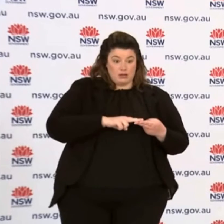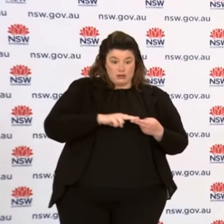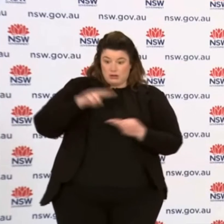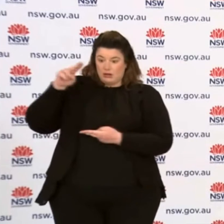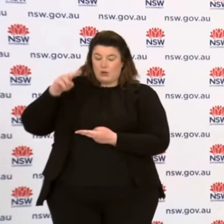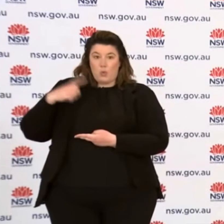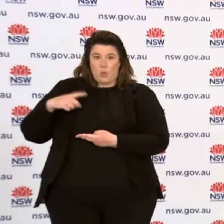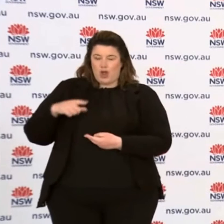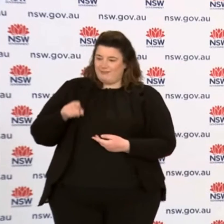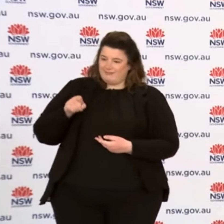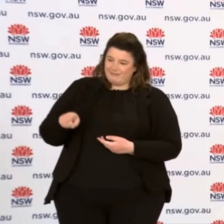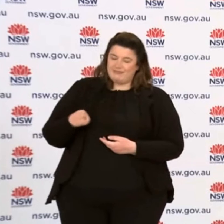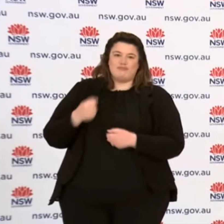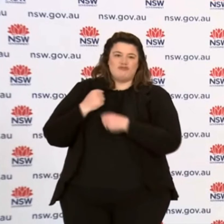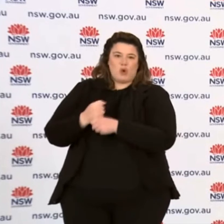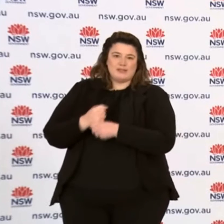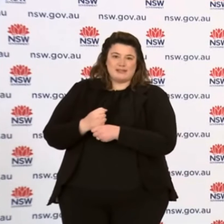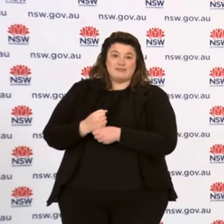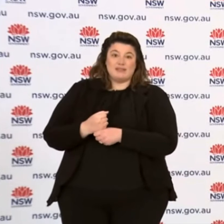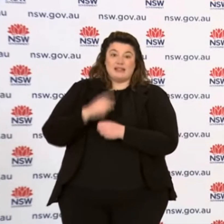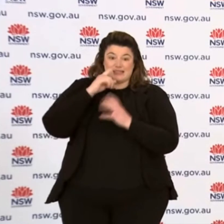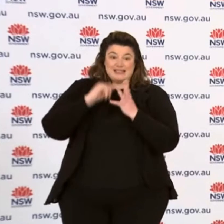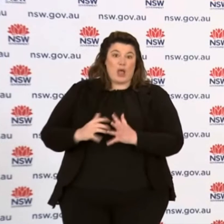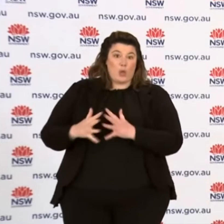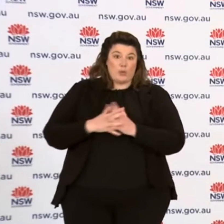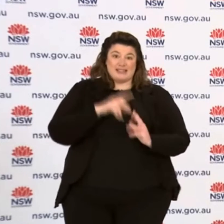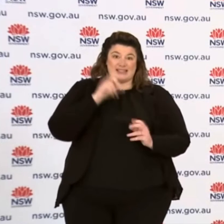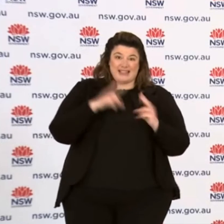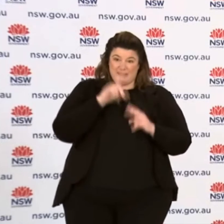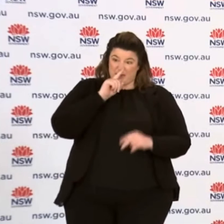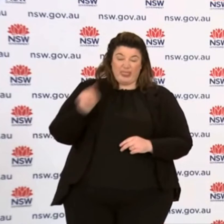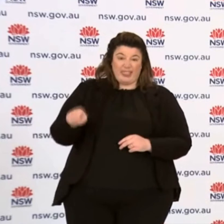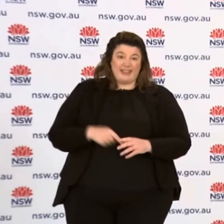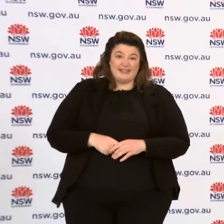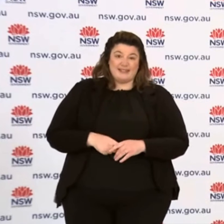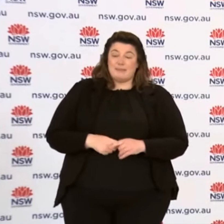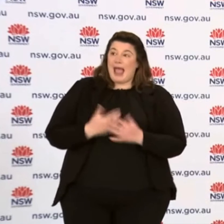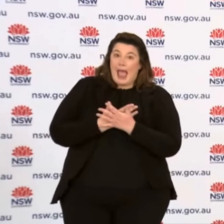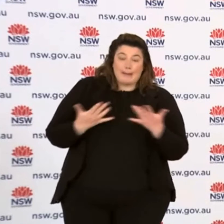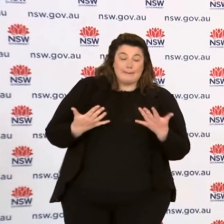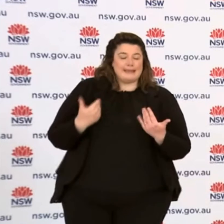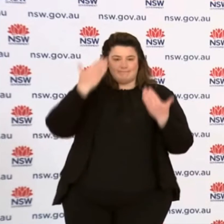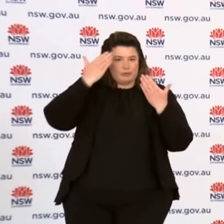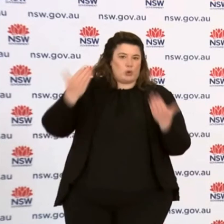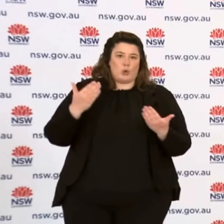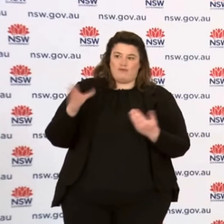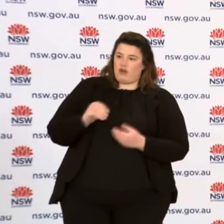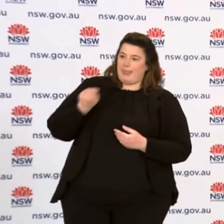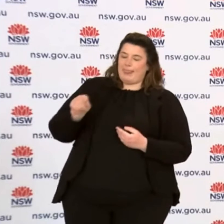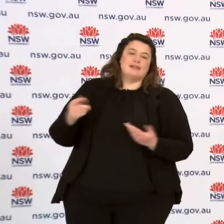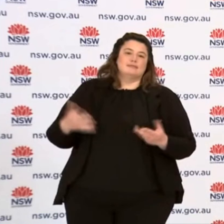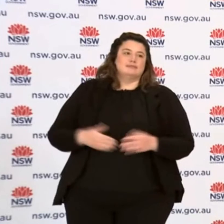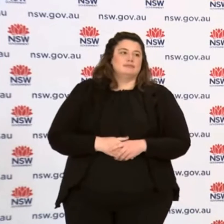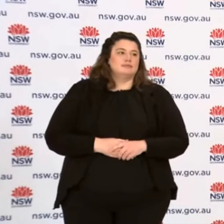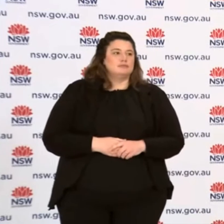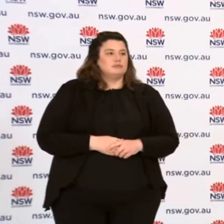were definitely people there from southwest Sydney. But there's no clarity on that. It's concerning, obviously.